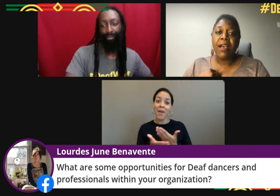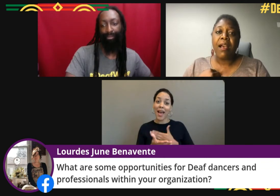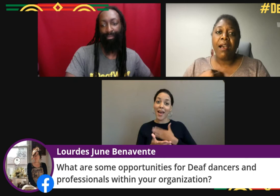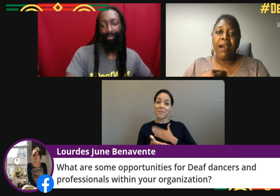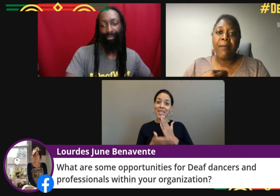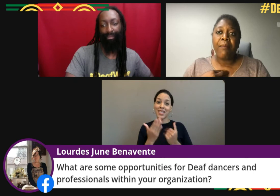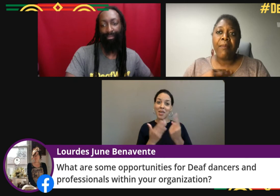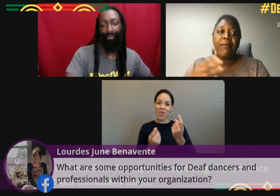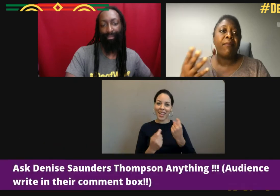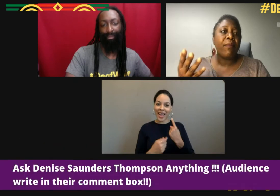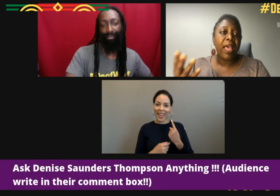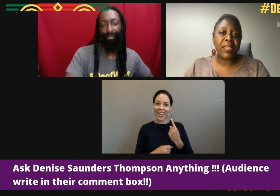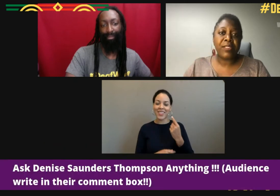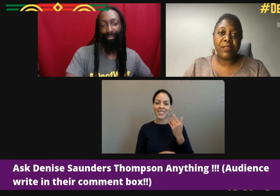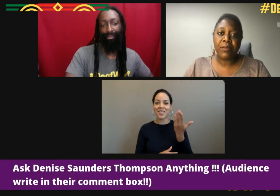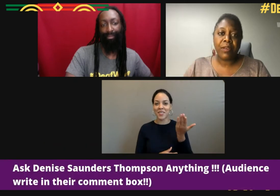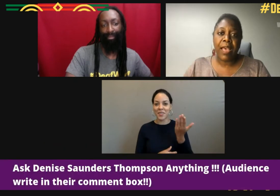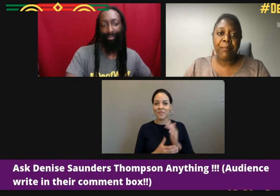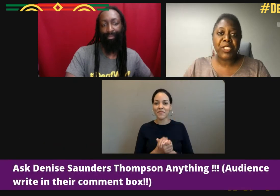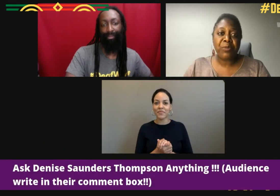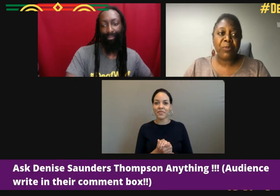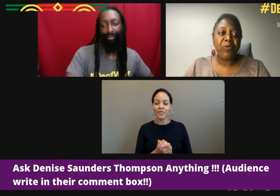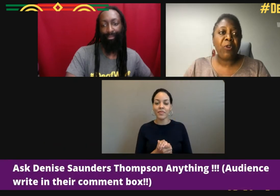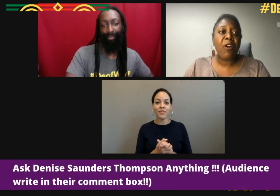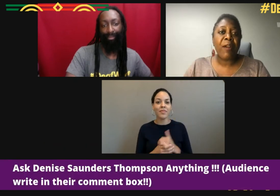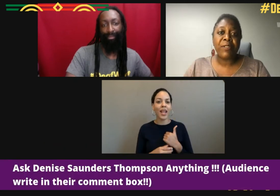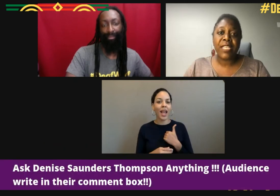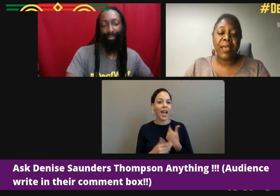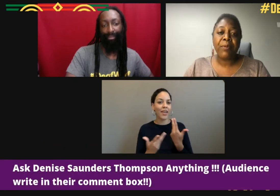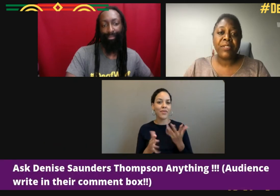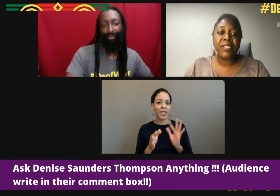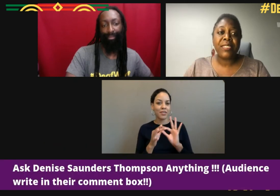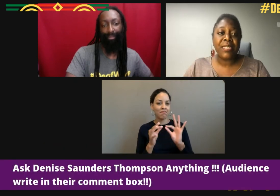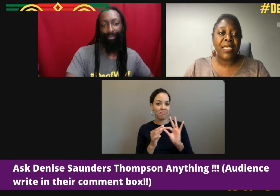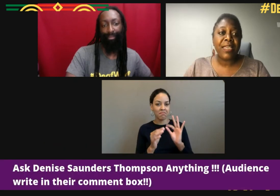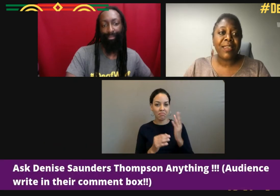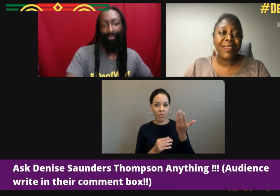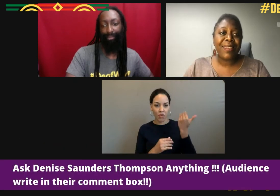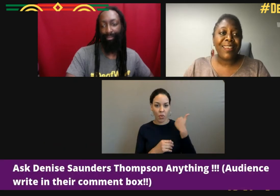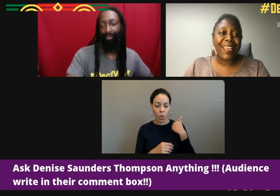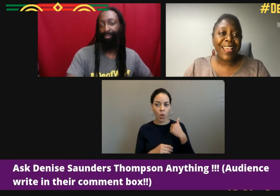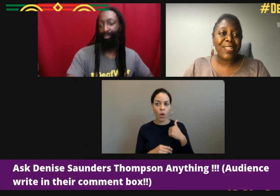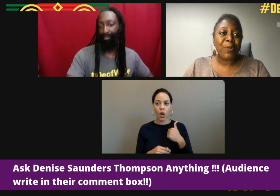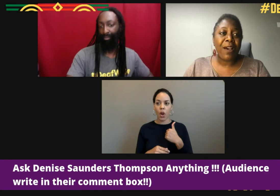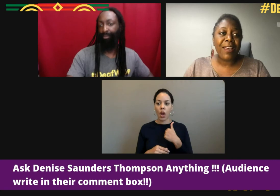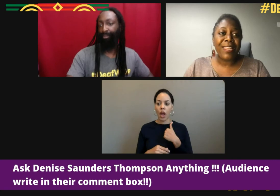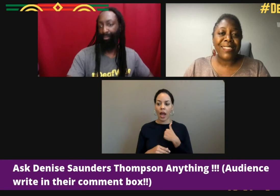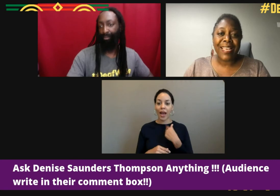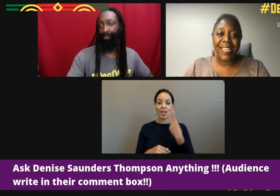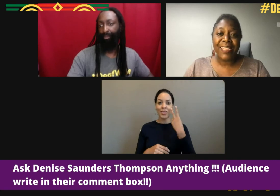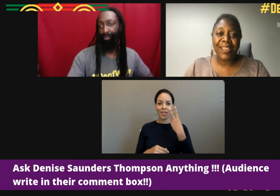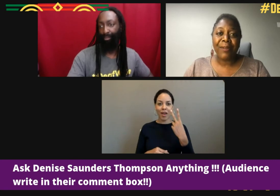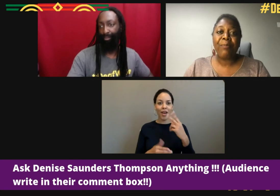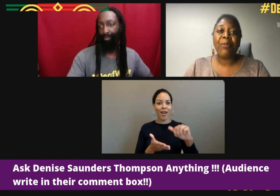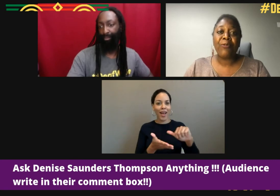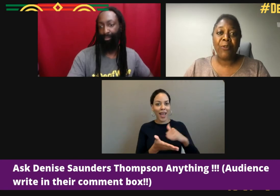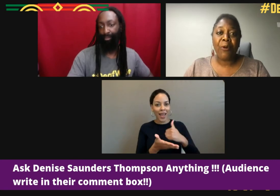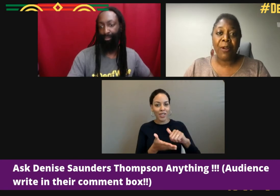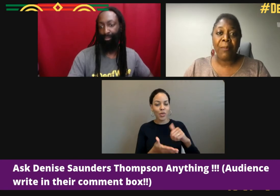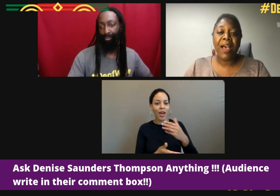asked. As I mentioned before, I was able to see Antoine and